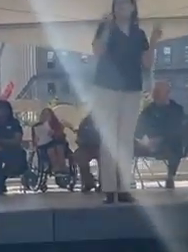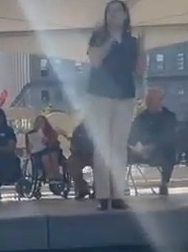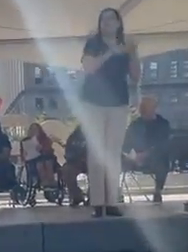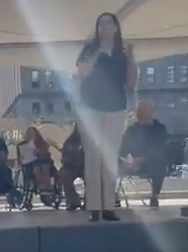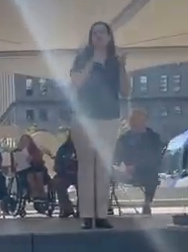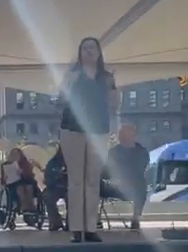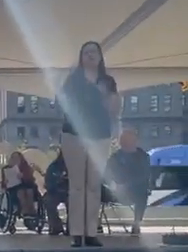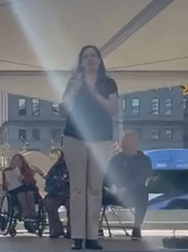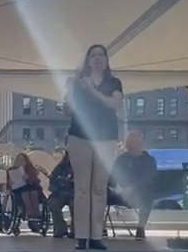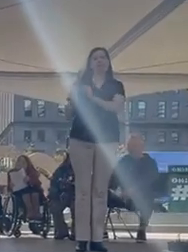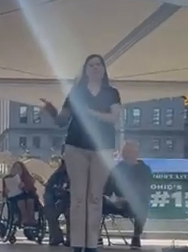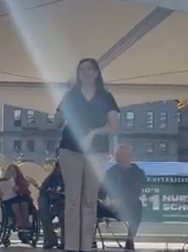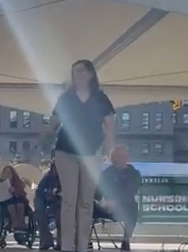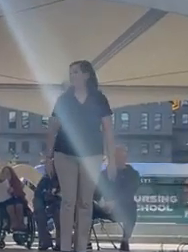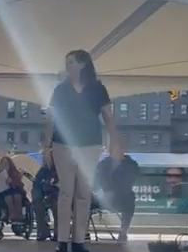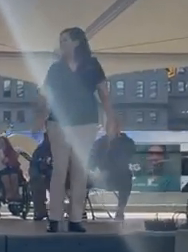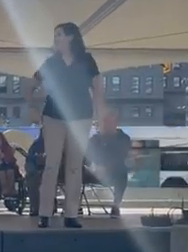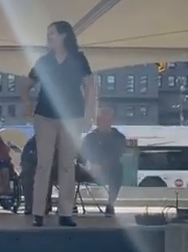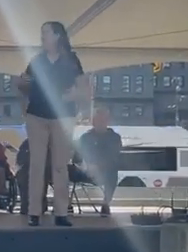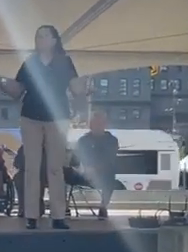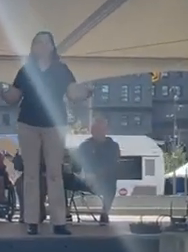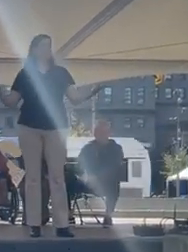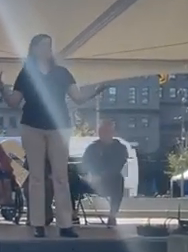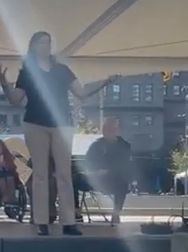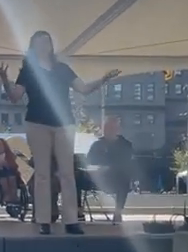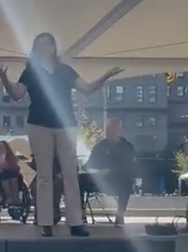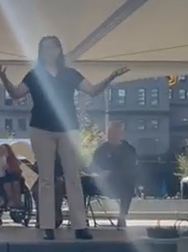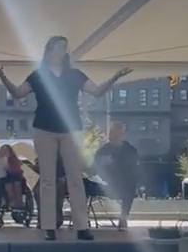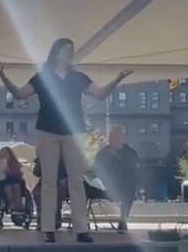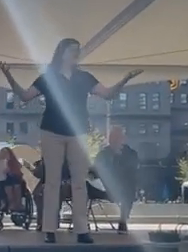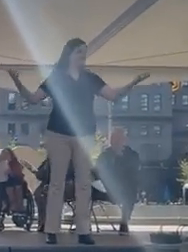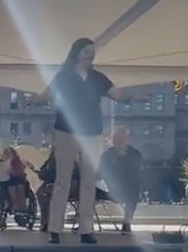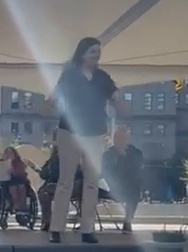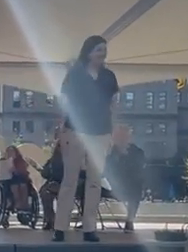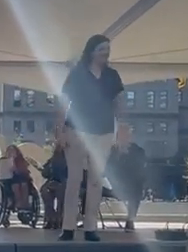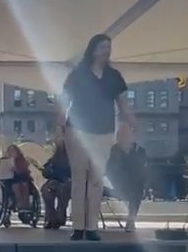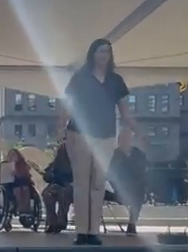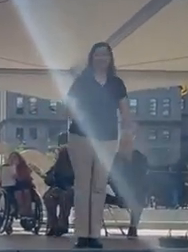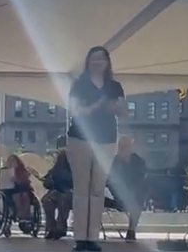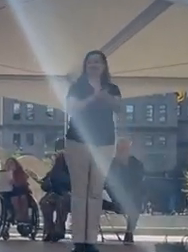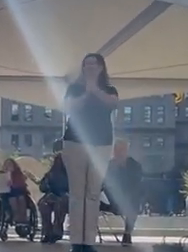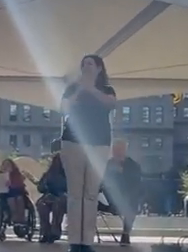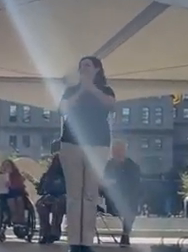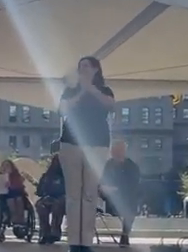There it is. And There we go. All right.